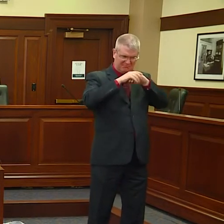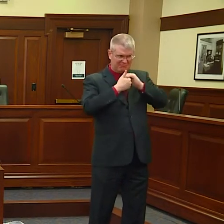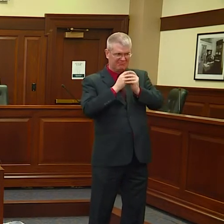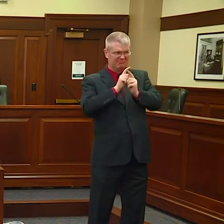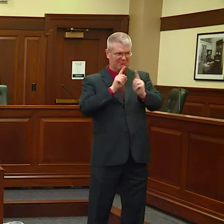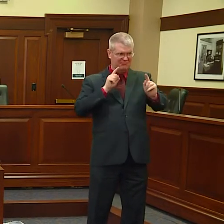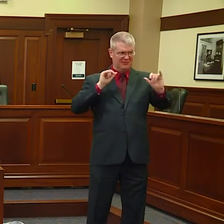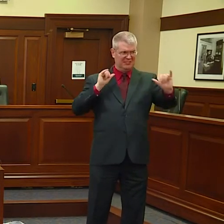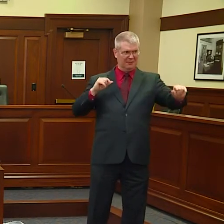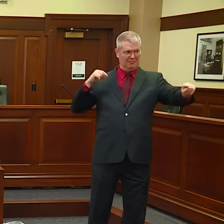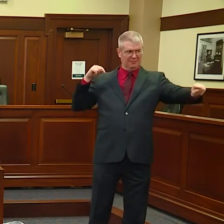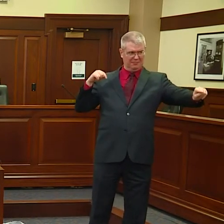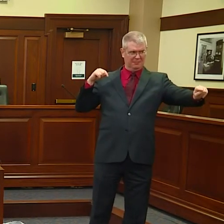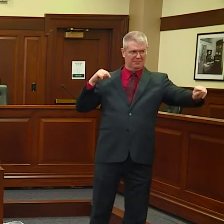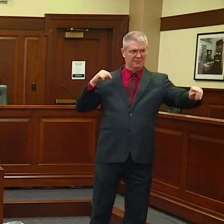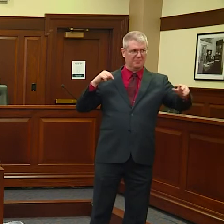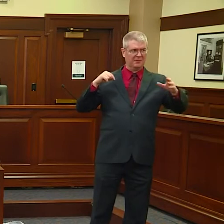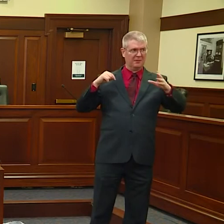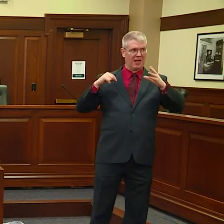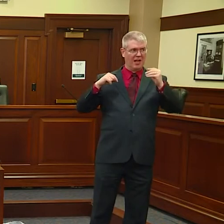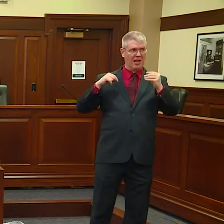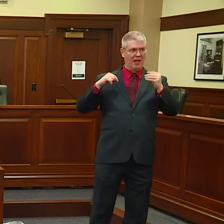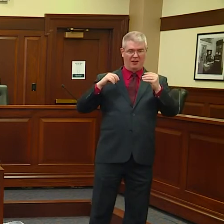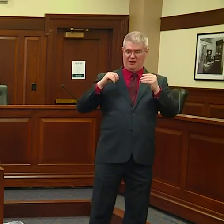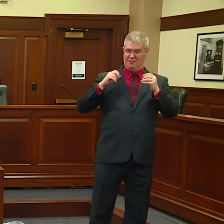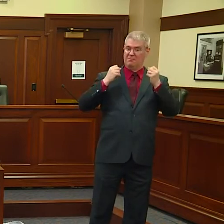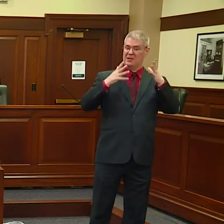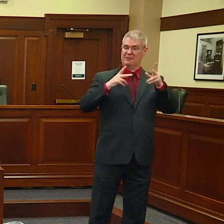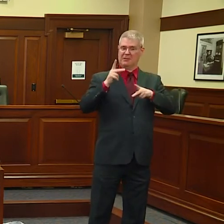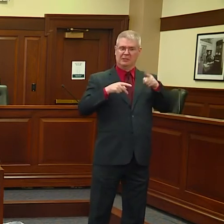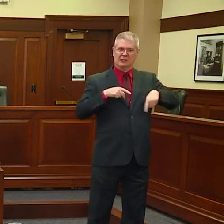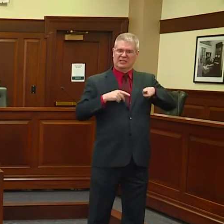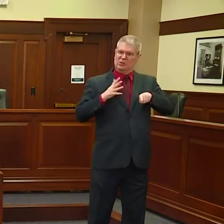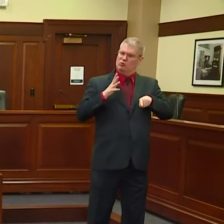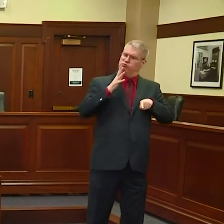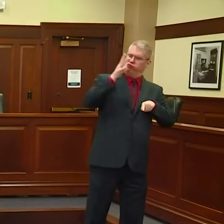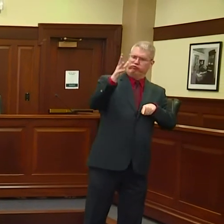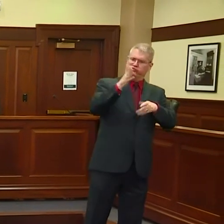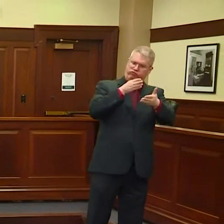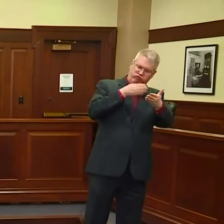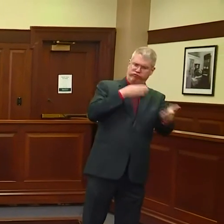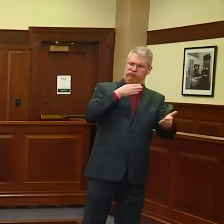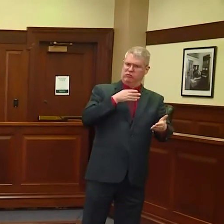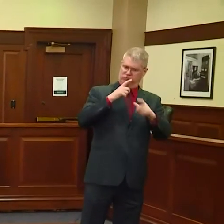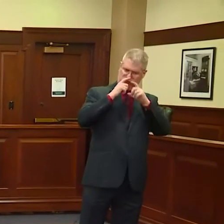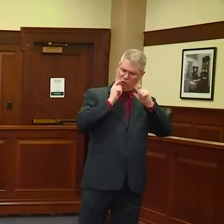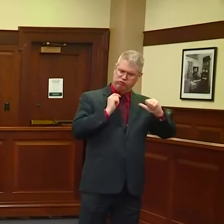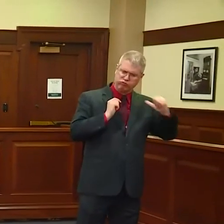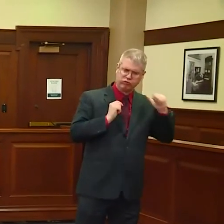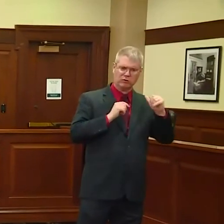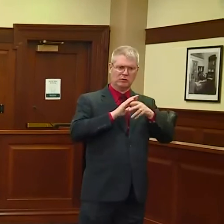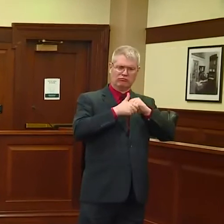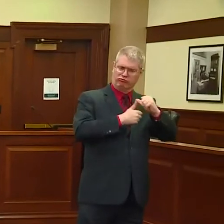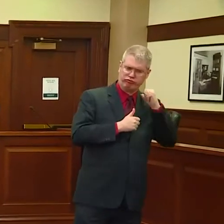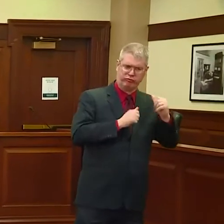obviously I haven't been tone deaf to the less than enthusiastic response I got in